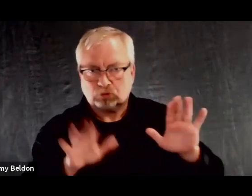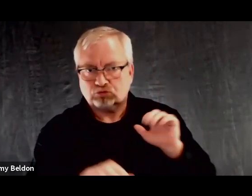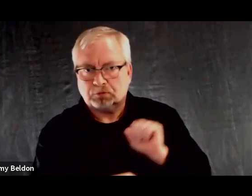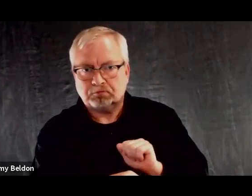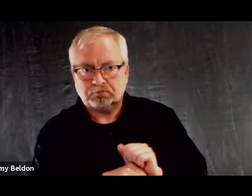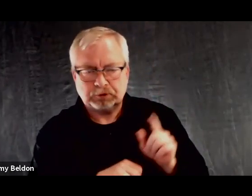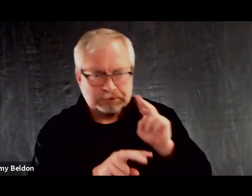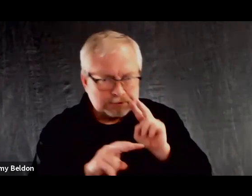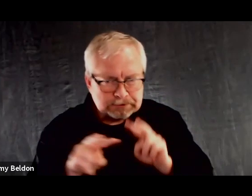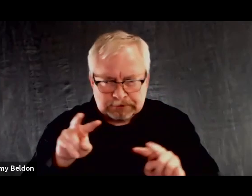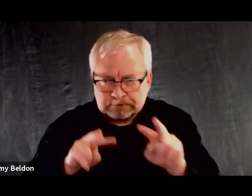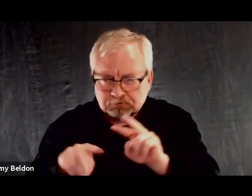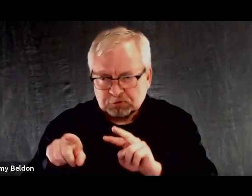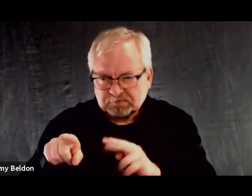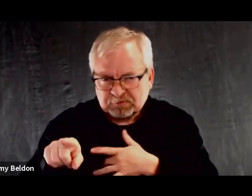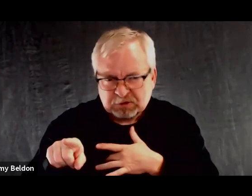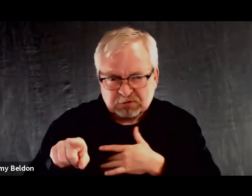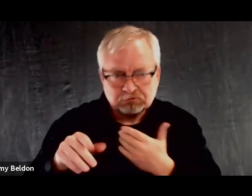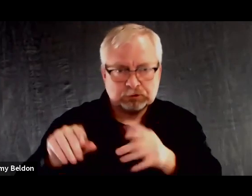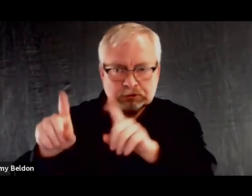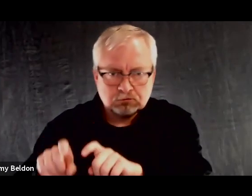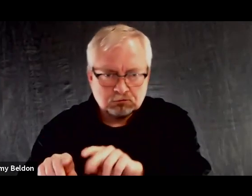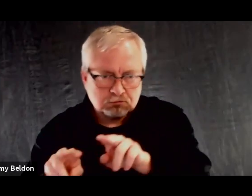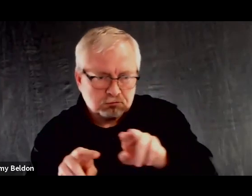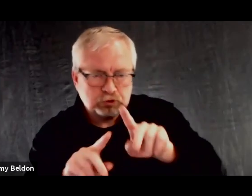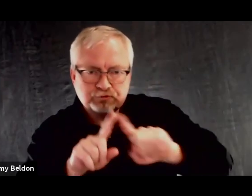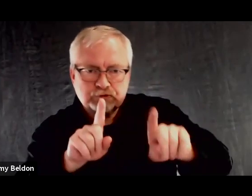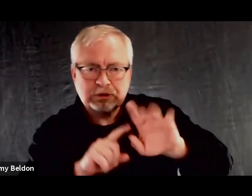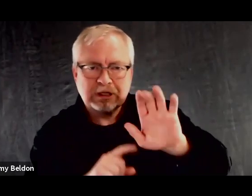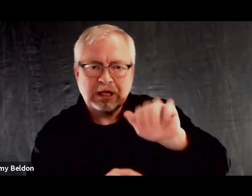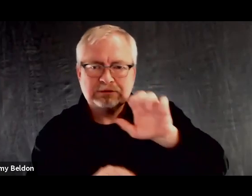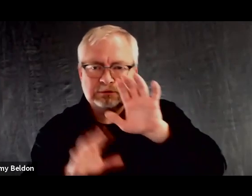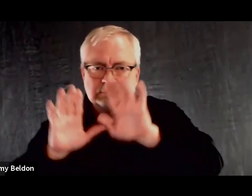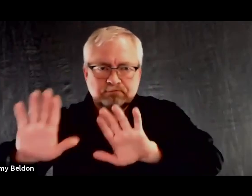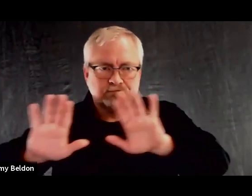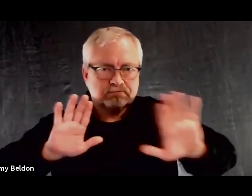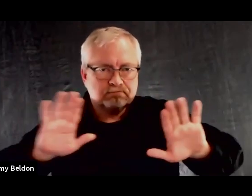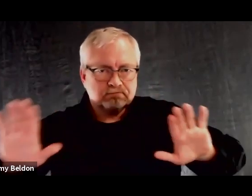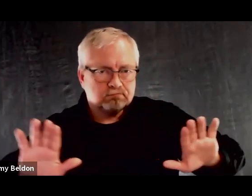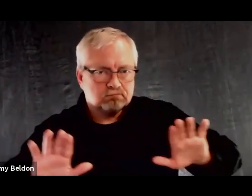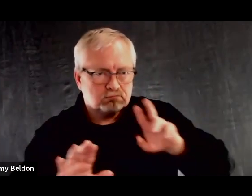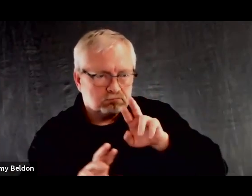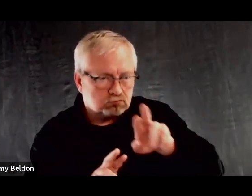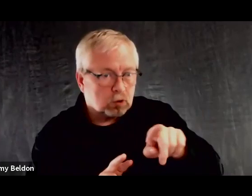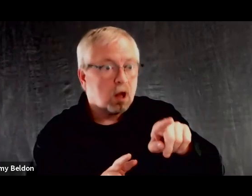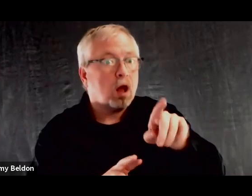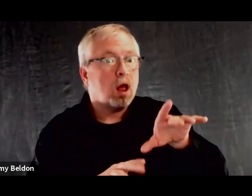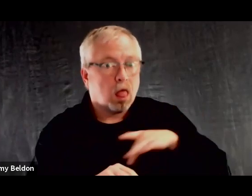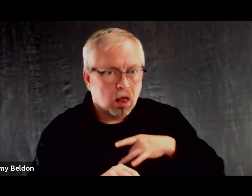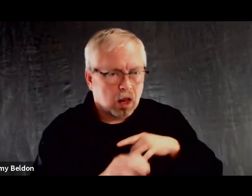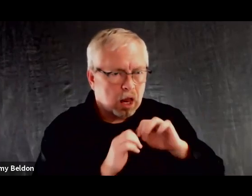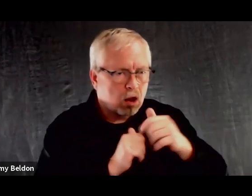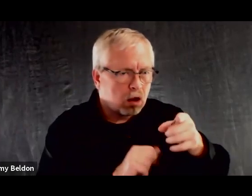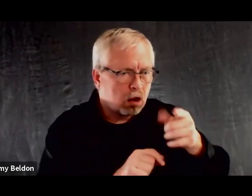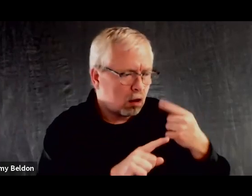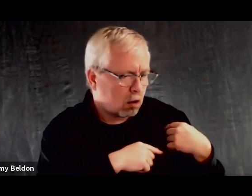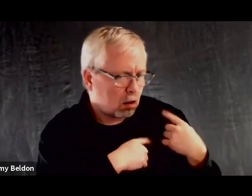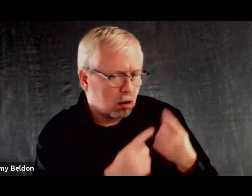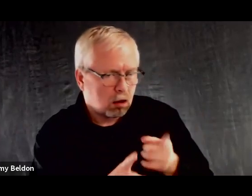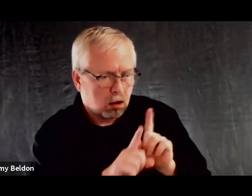case investigations and contact tracing, the fact that we put social distancing measures, community mitigation in place pretty